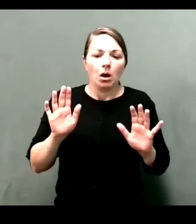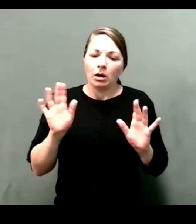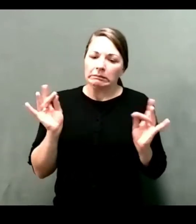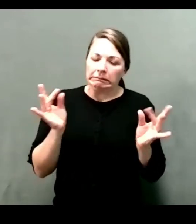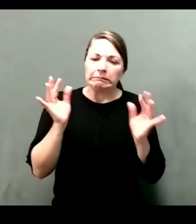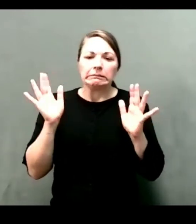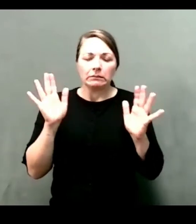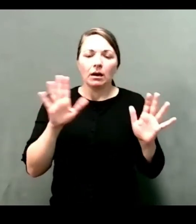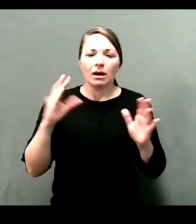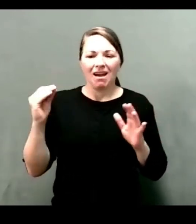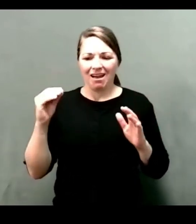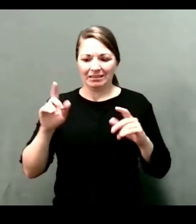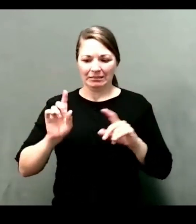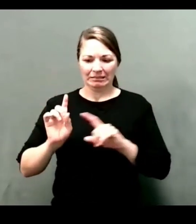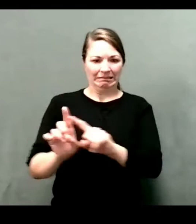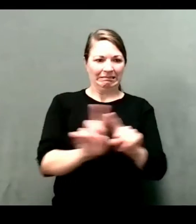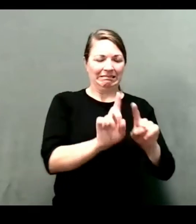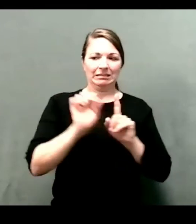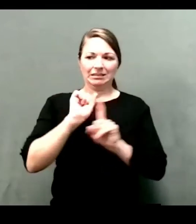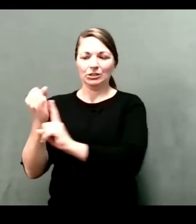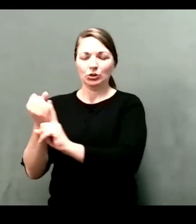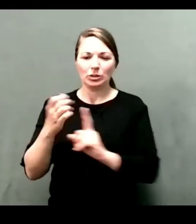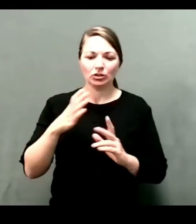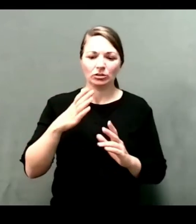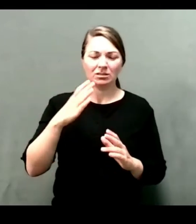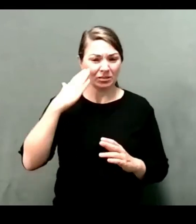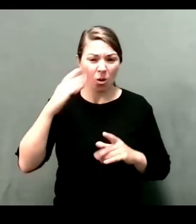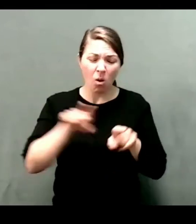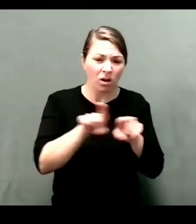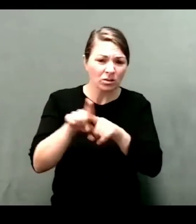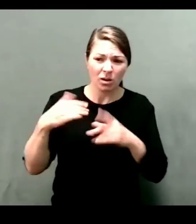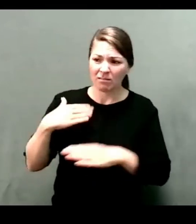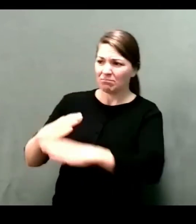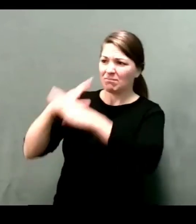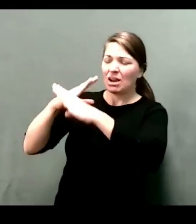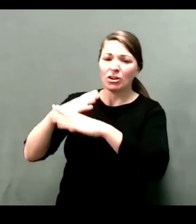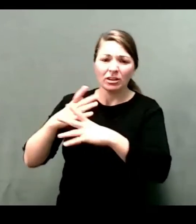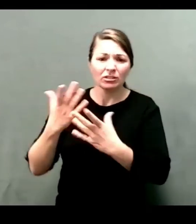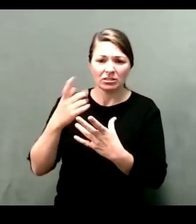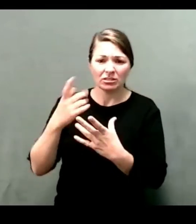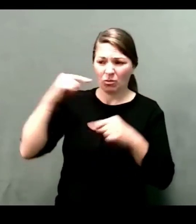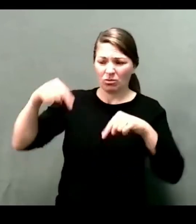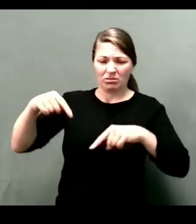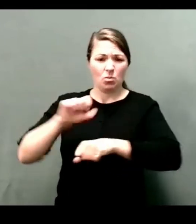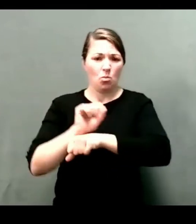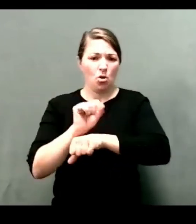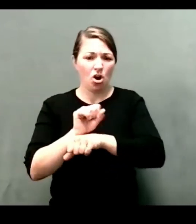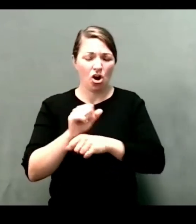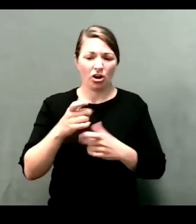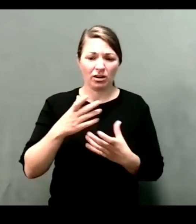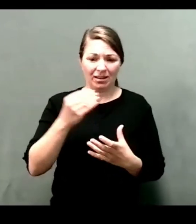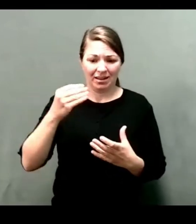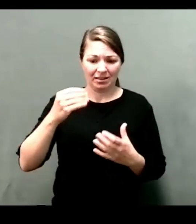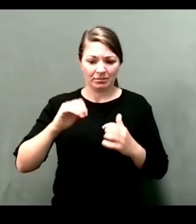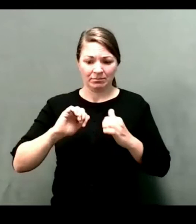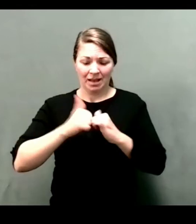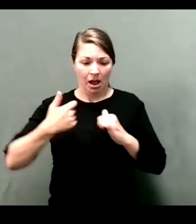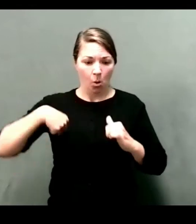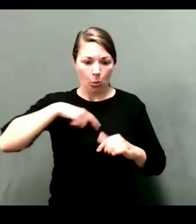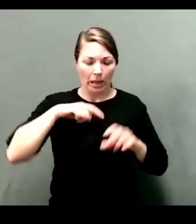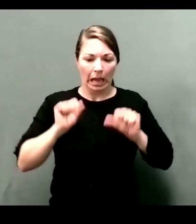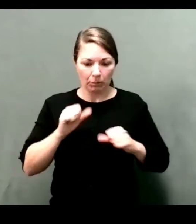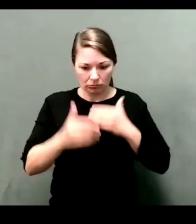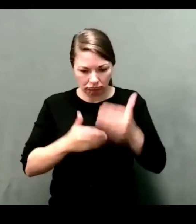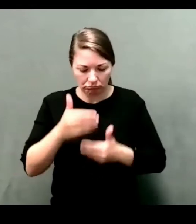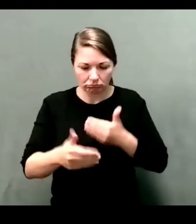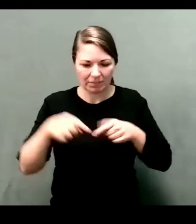there are barriers when it comes to how we work with folks, how we show up and are able to do the work, which doesn't always align with how we want to do the work,